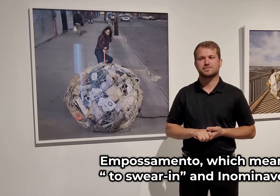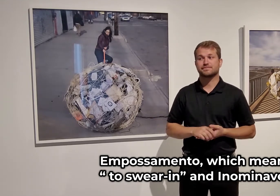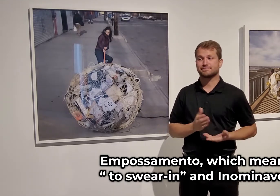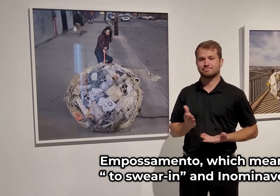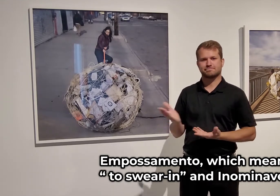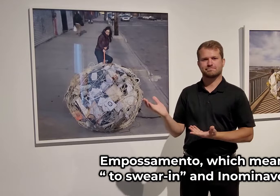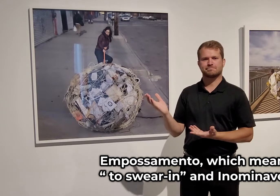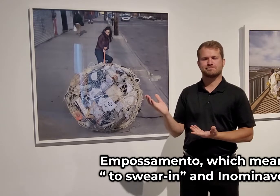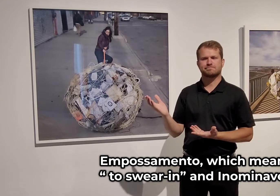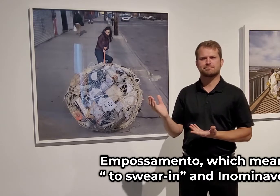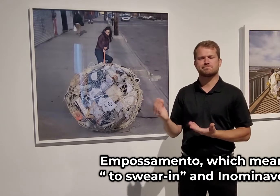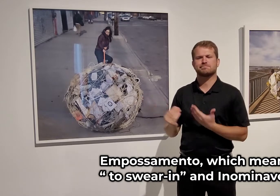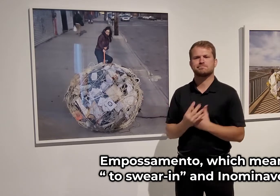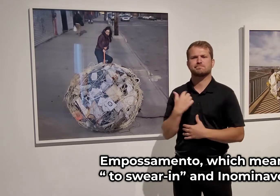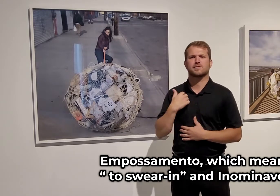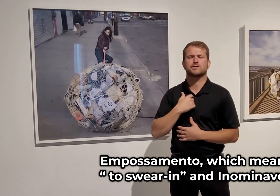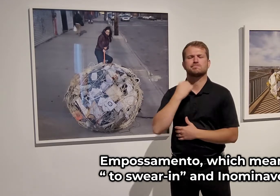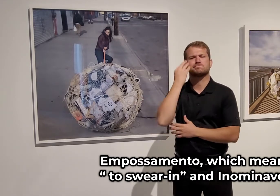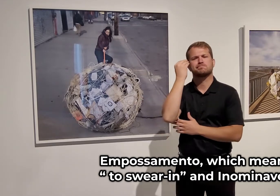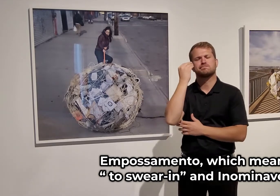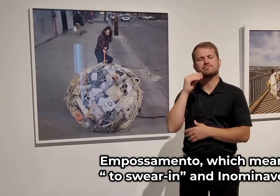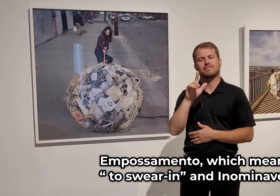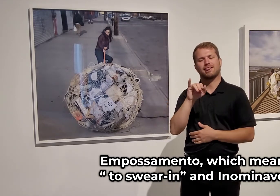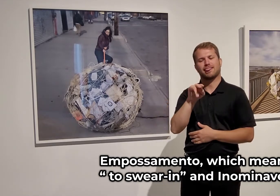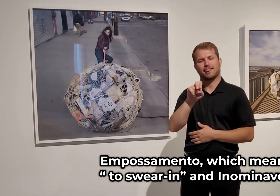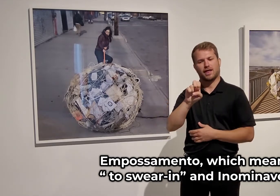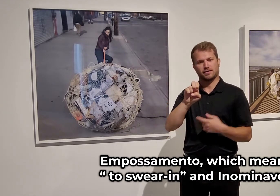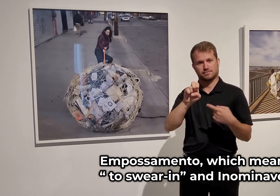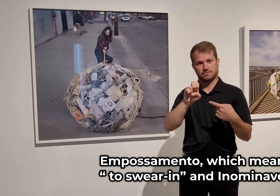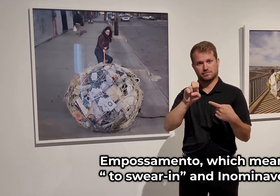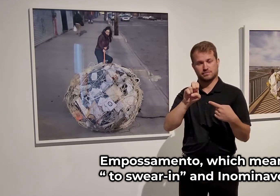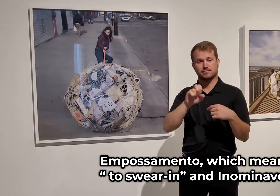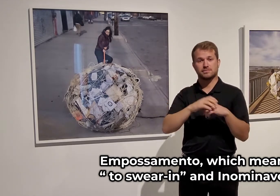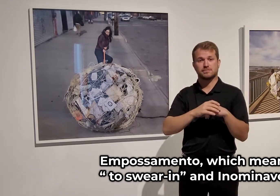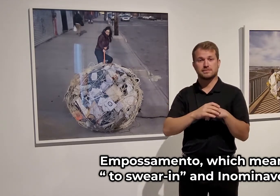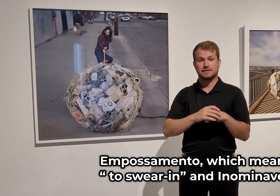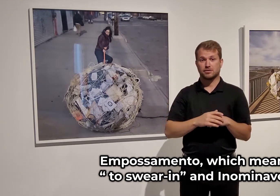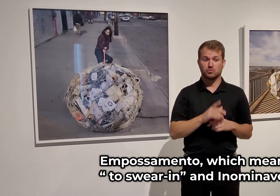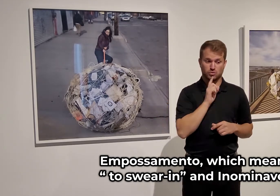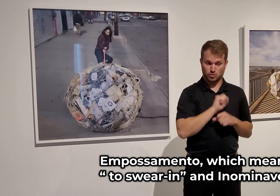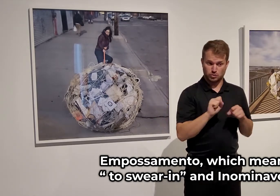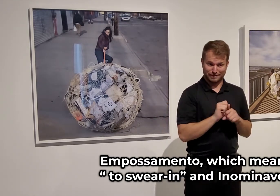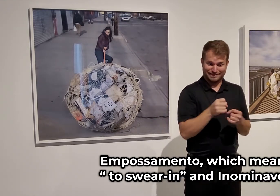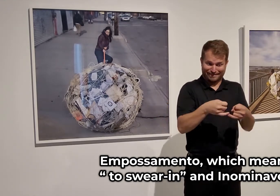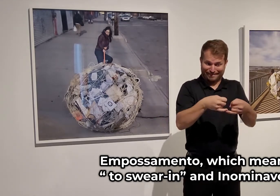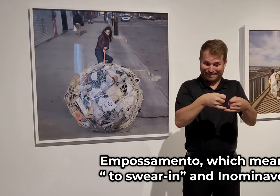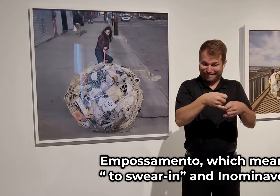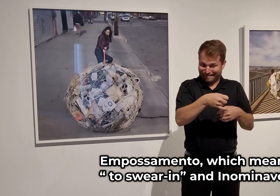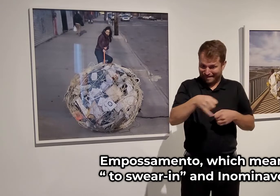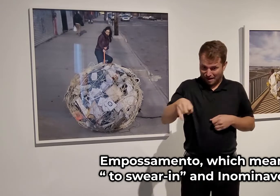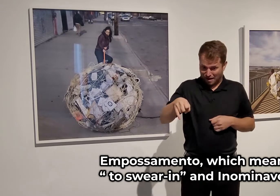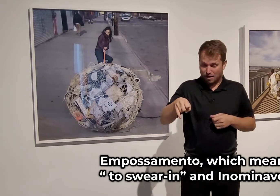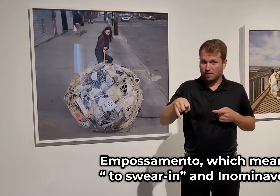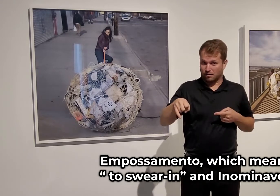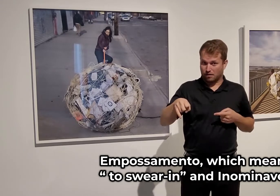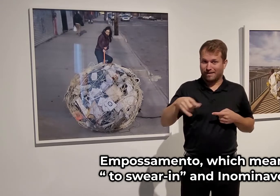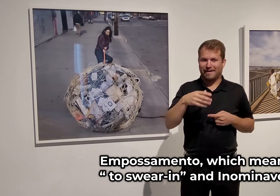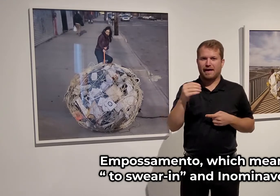This exhibition asks us to think about lines, both physical and metaphorical. When you hear the